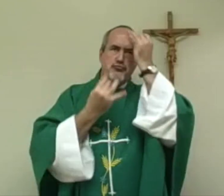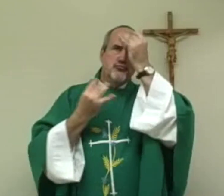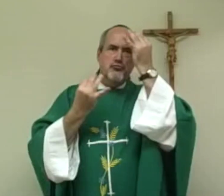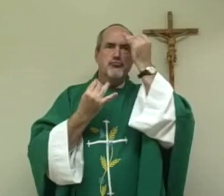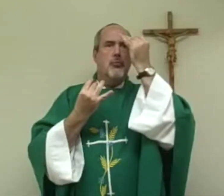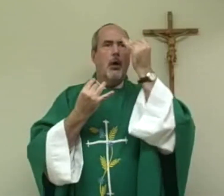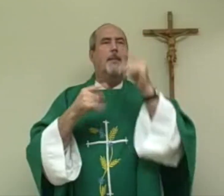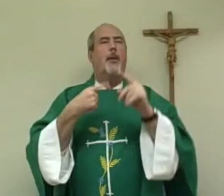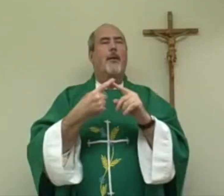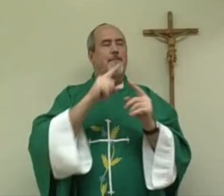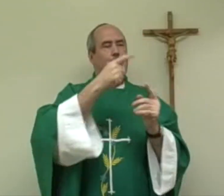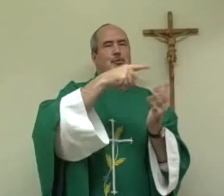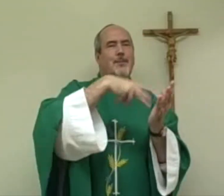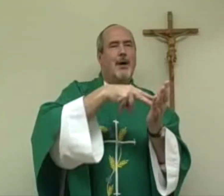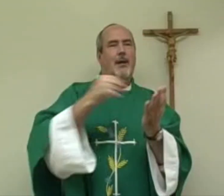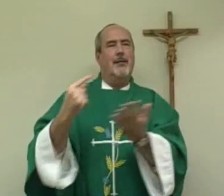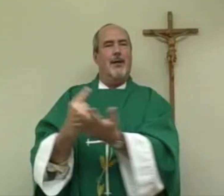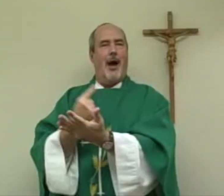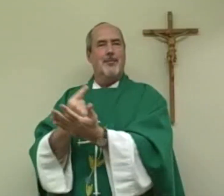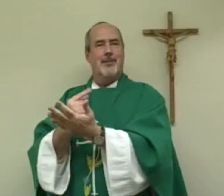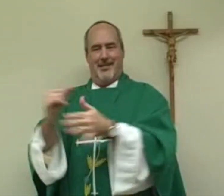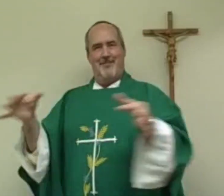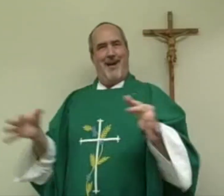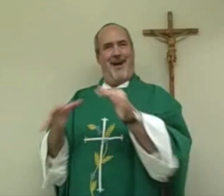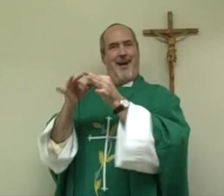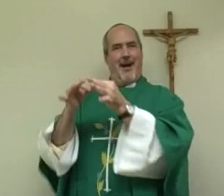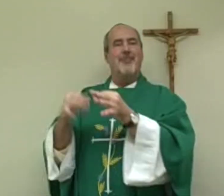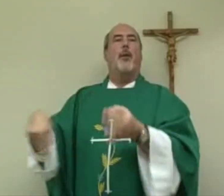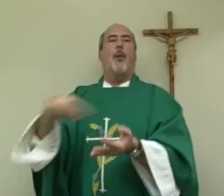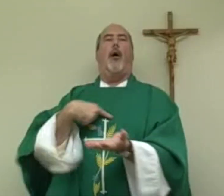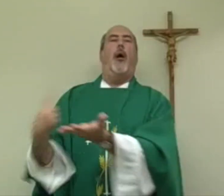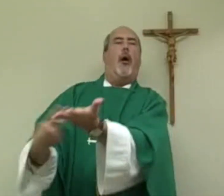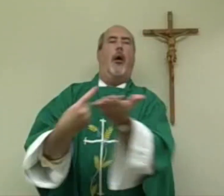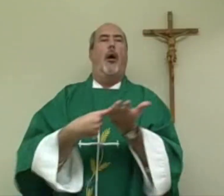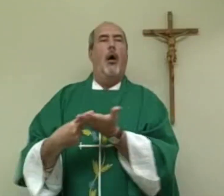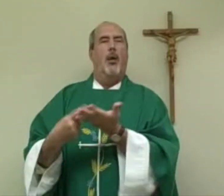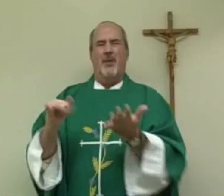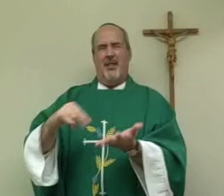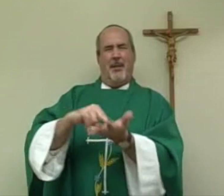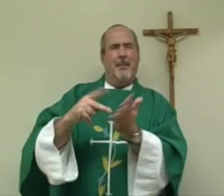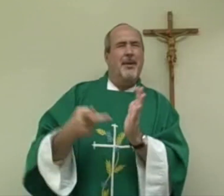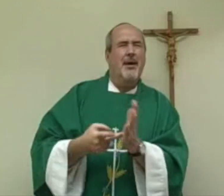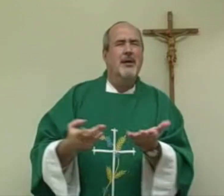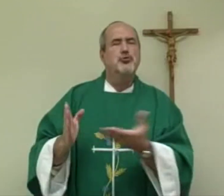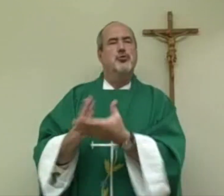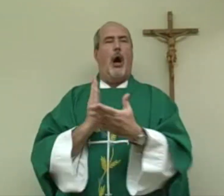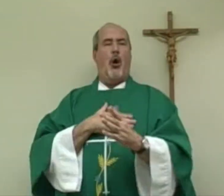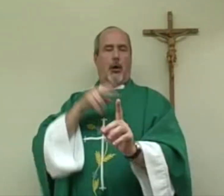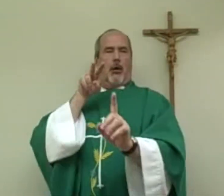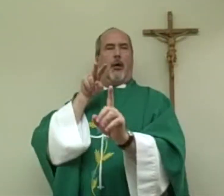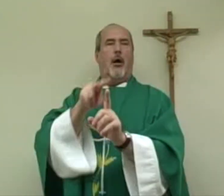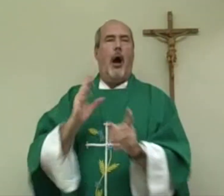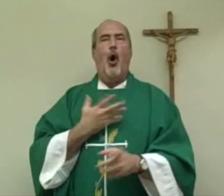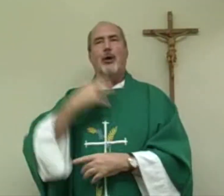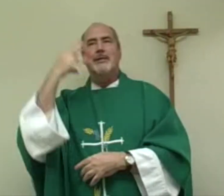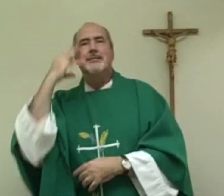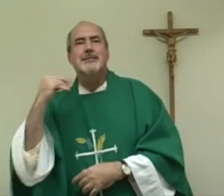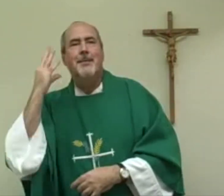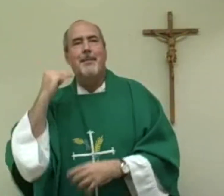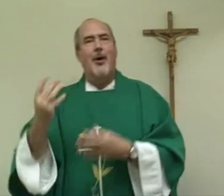means is that each person thinks about the readings and the Gospels, and then we talk about what it means to us and share